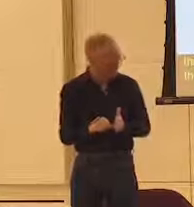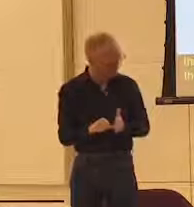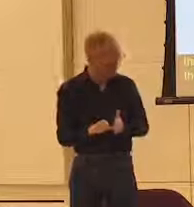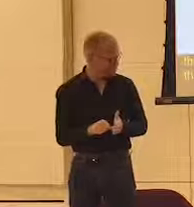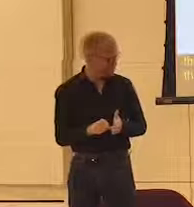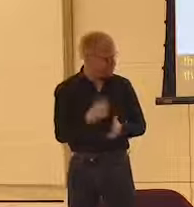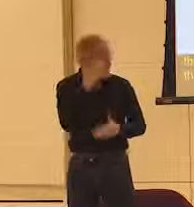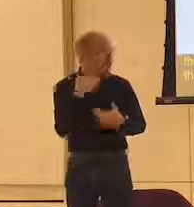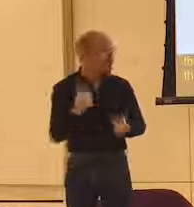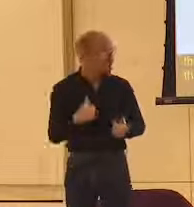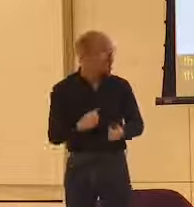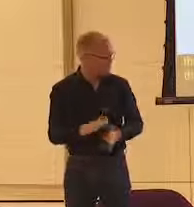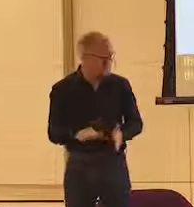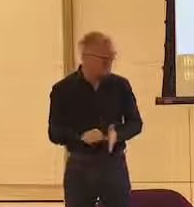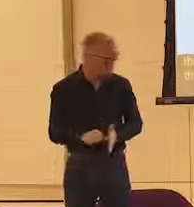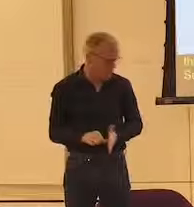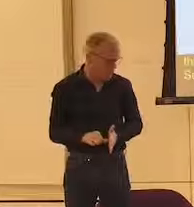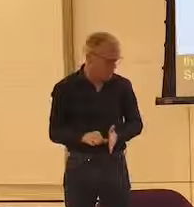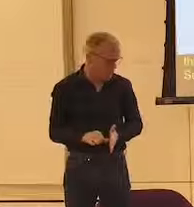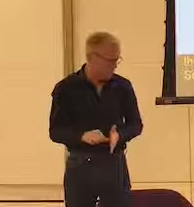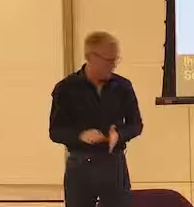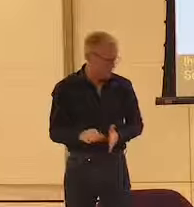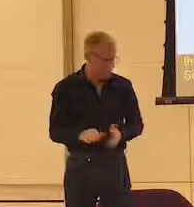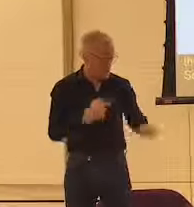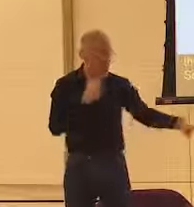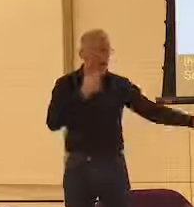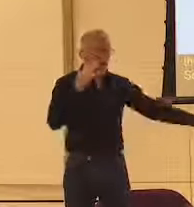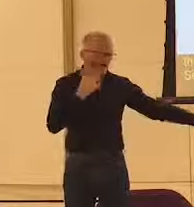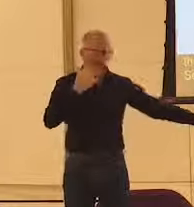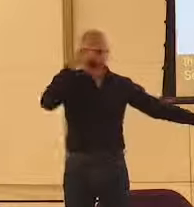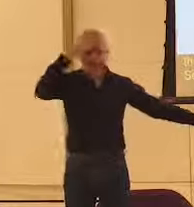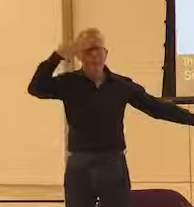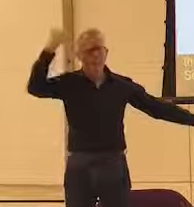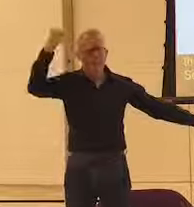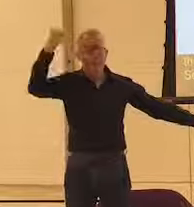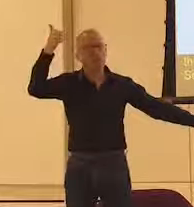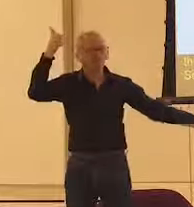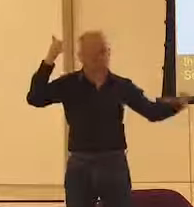Sometimes we associate the sign mental health with problem.